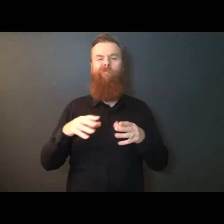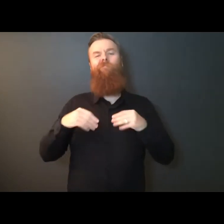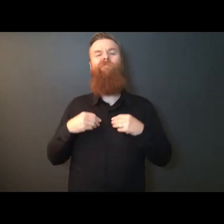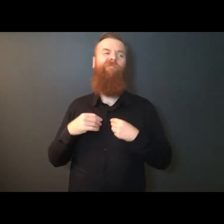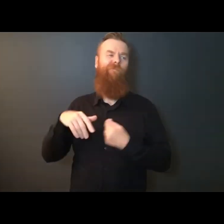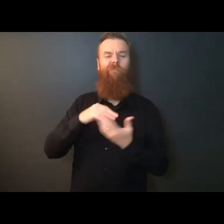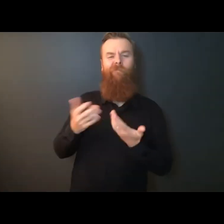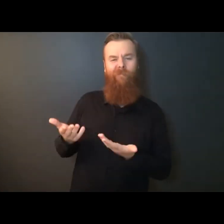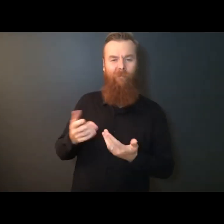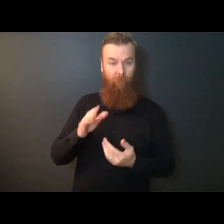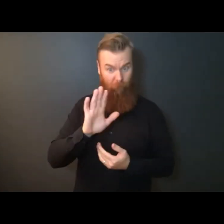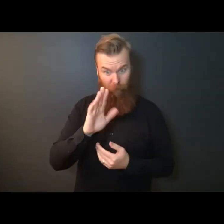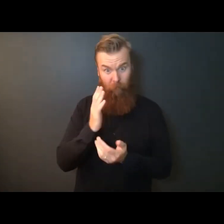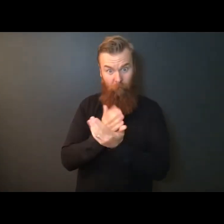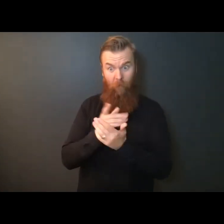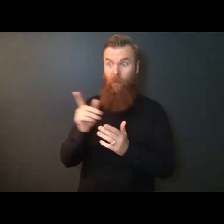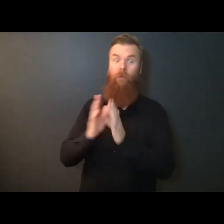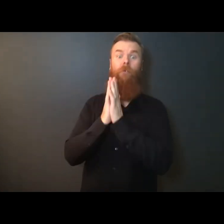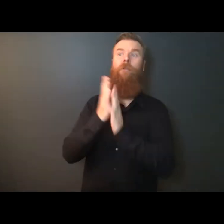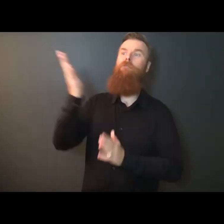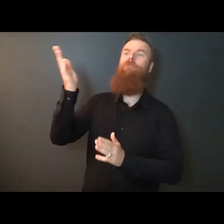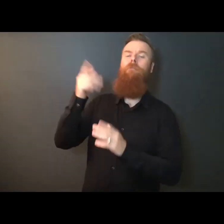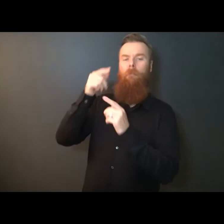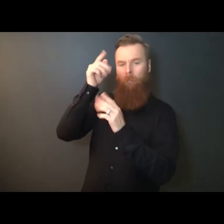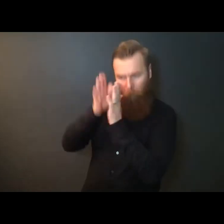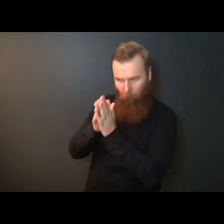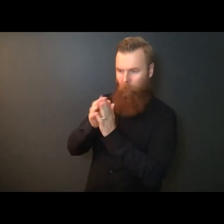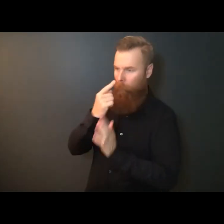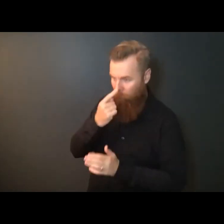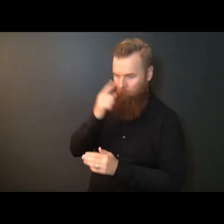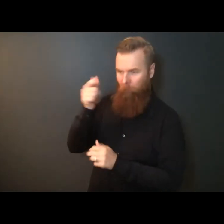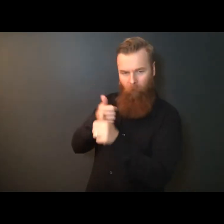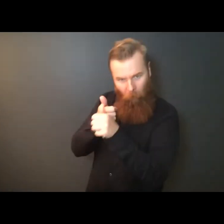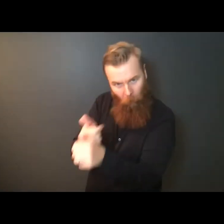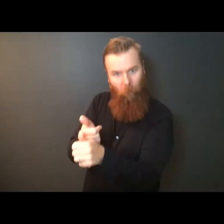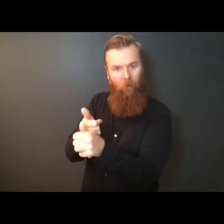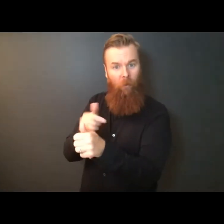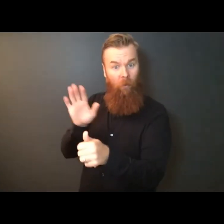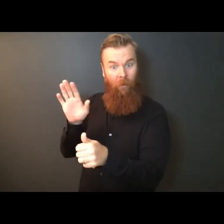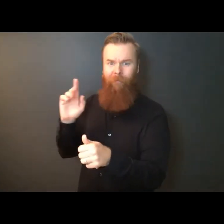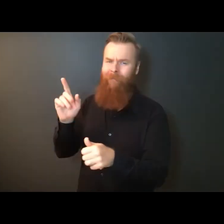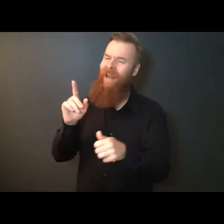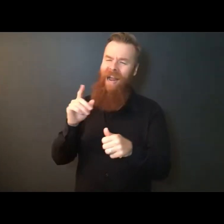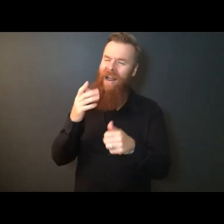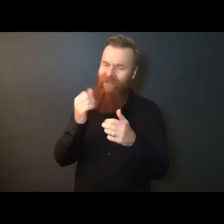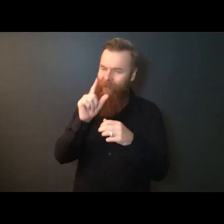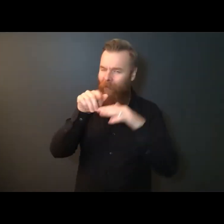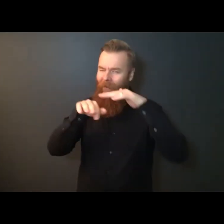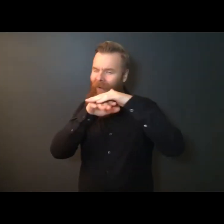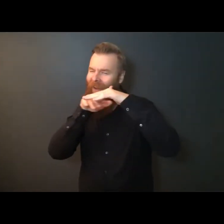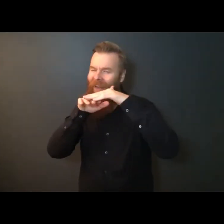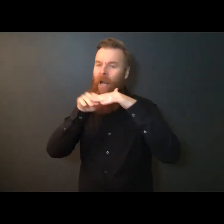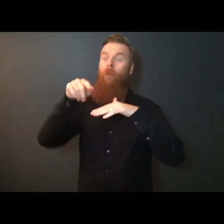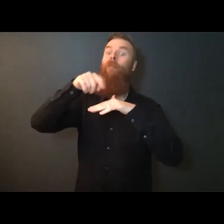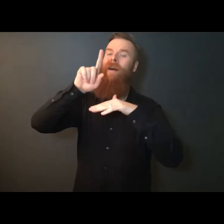our experience, there's a lot more nuance that sits underneath that. So for example, we did